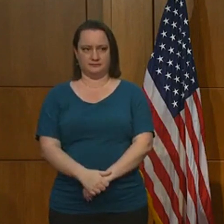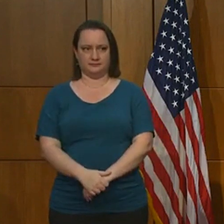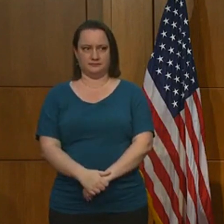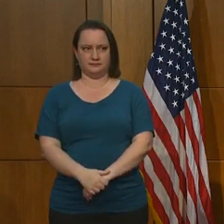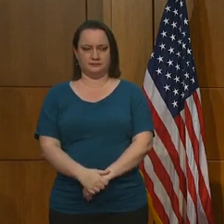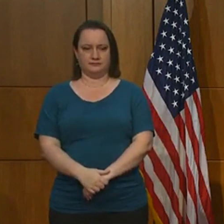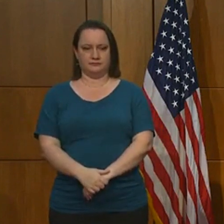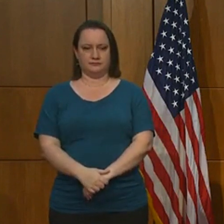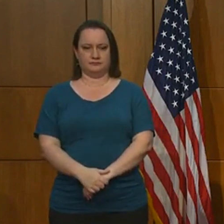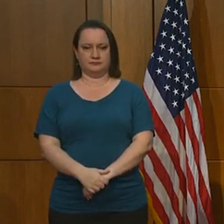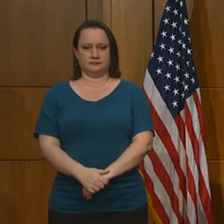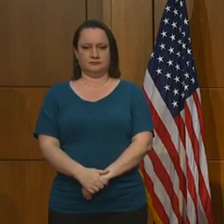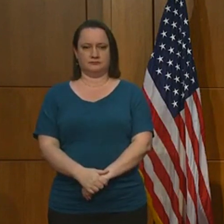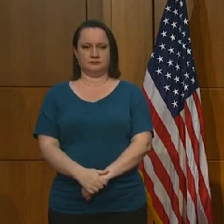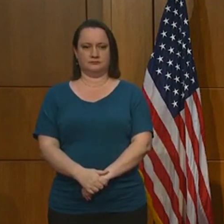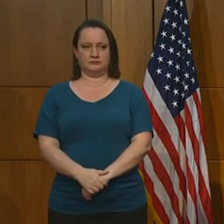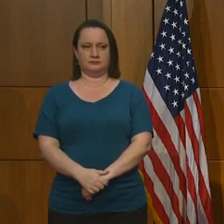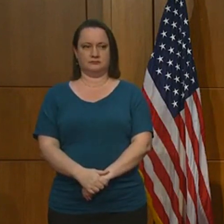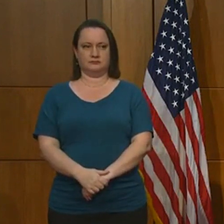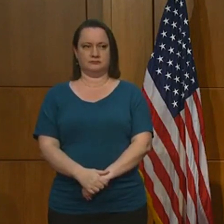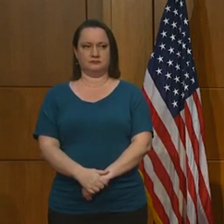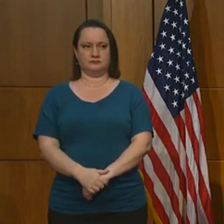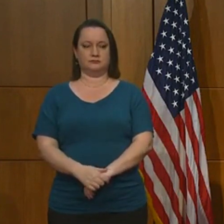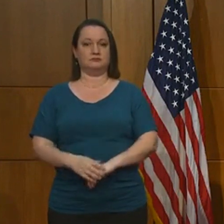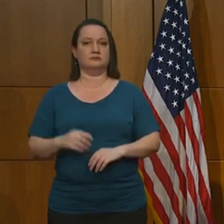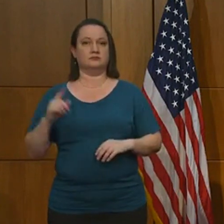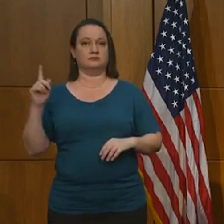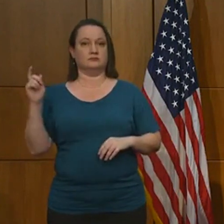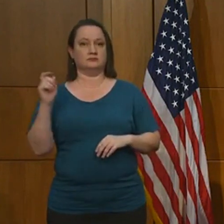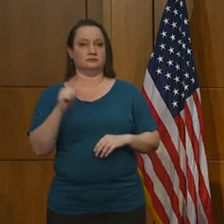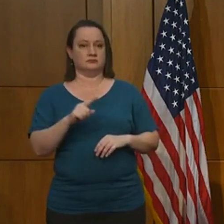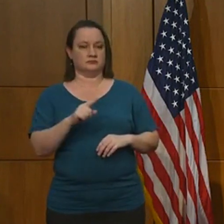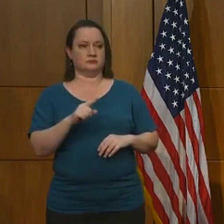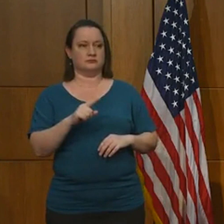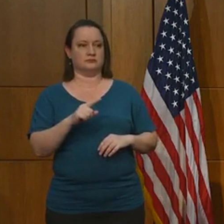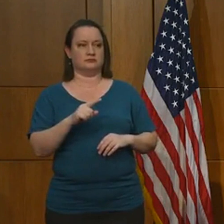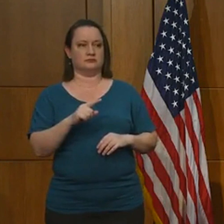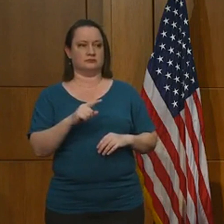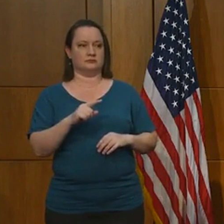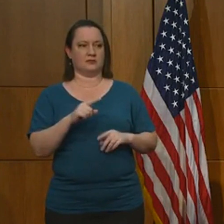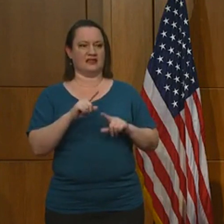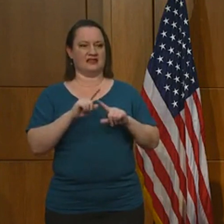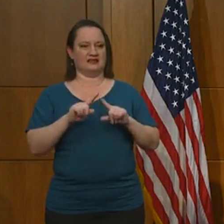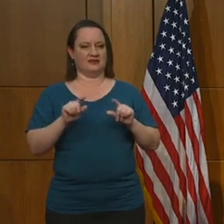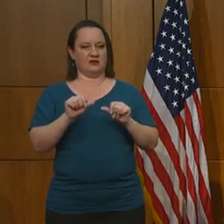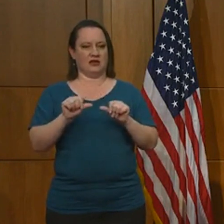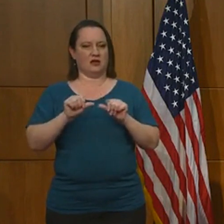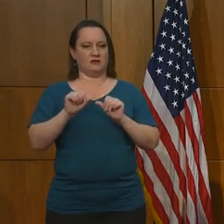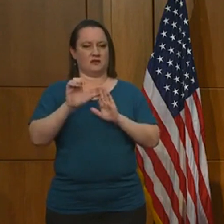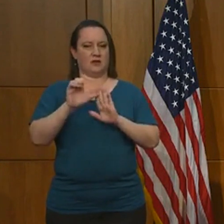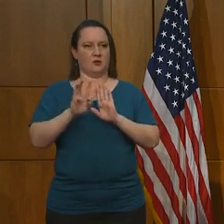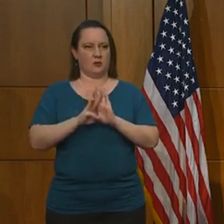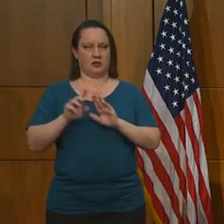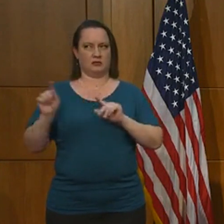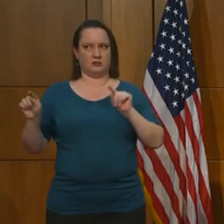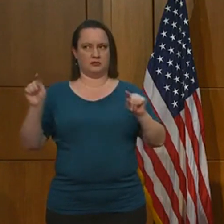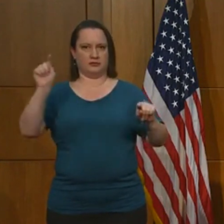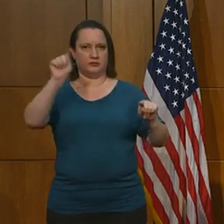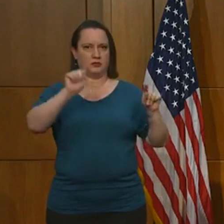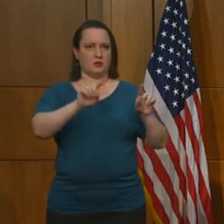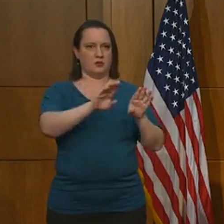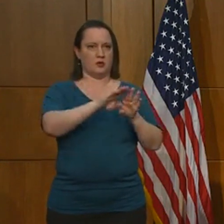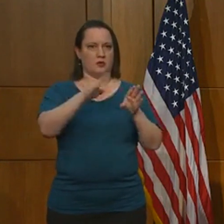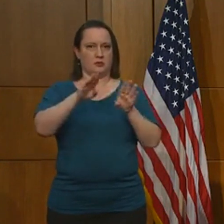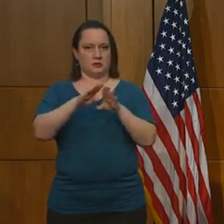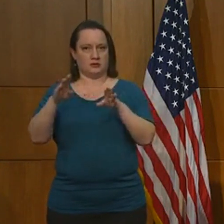Yeah, Governor, I've got a question about reopening in different areas of the Commonwealth. With Northern Virginia